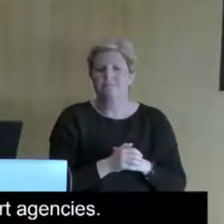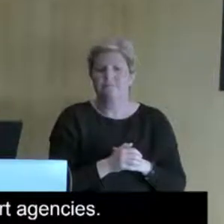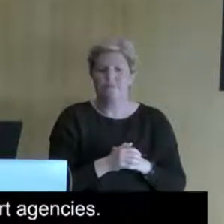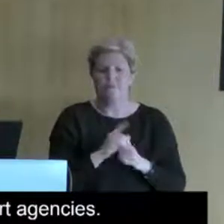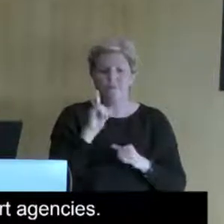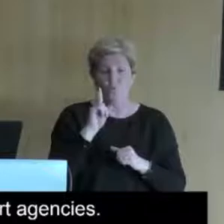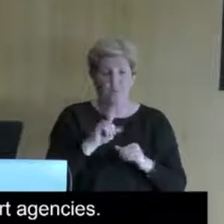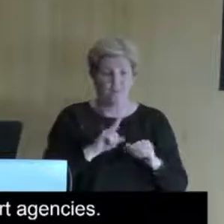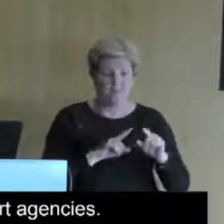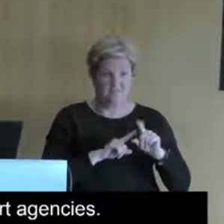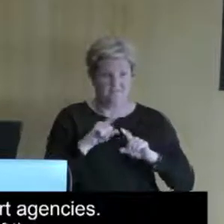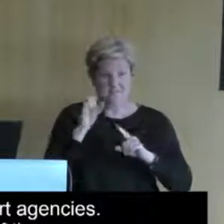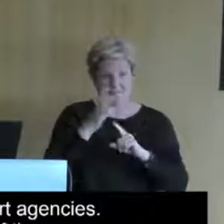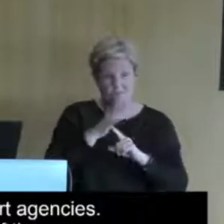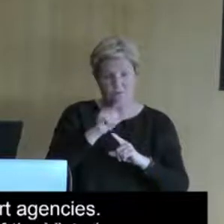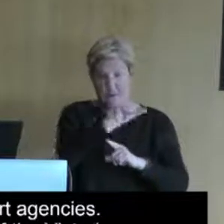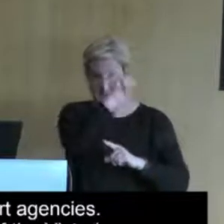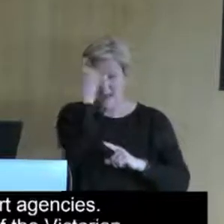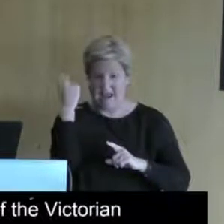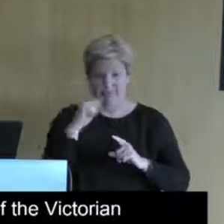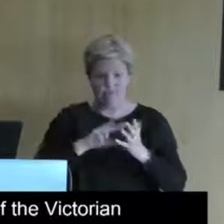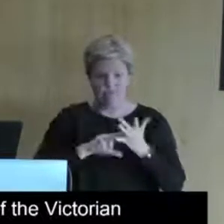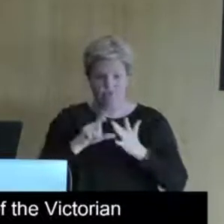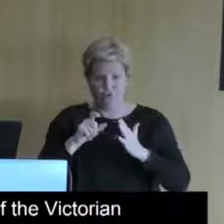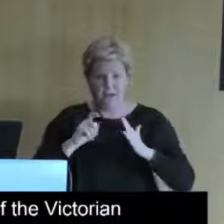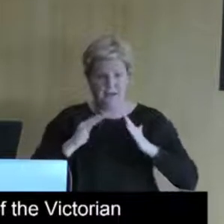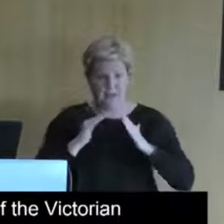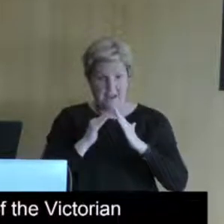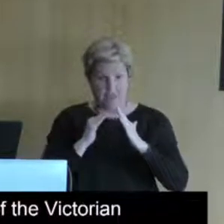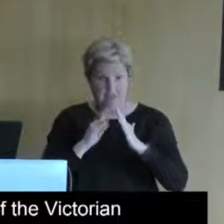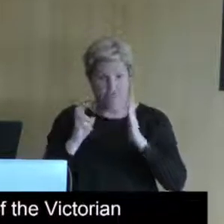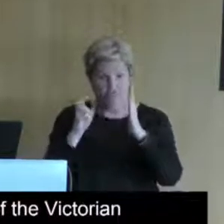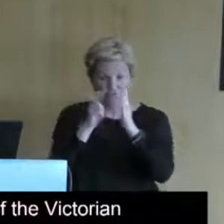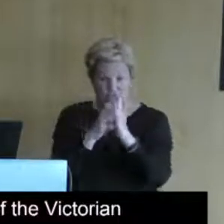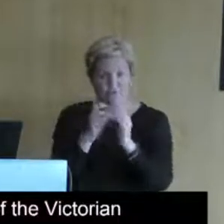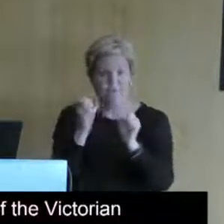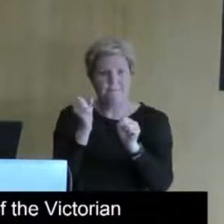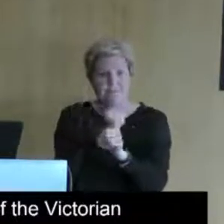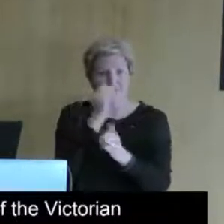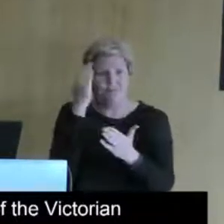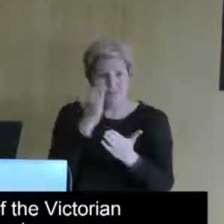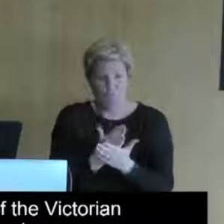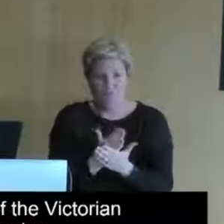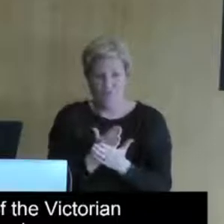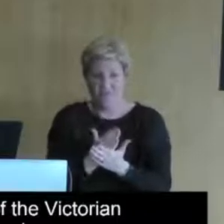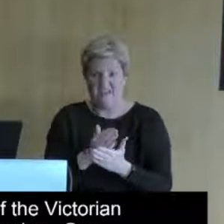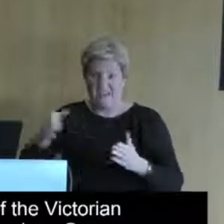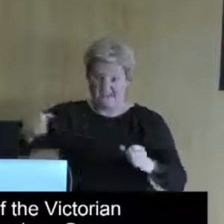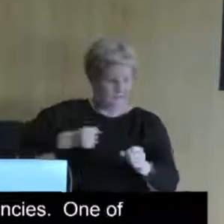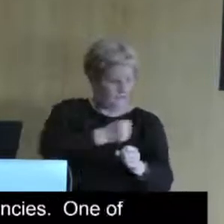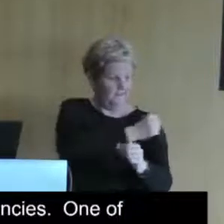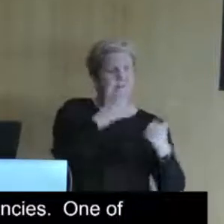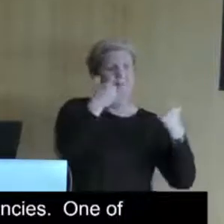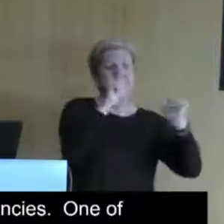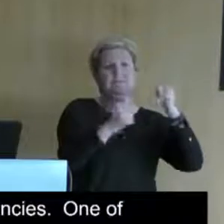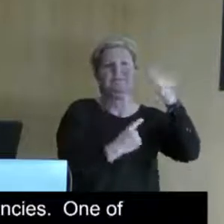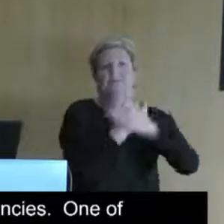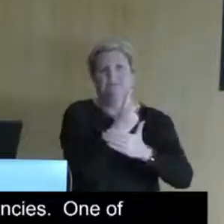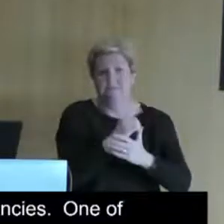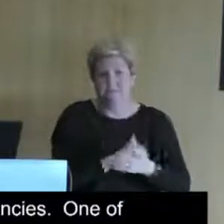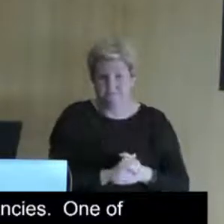nomination relationships between community housing organisations and disability support agencies, because